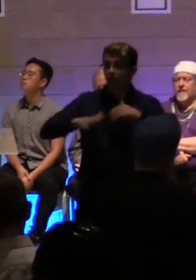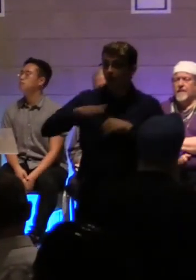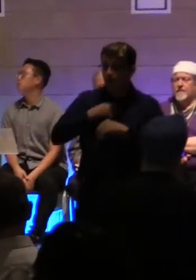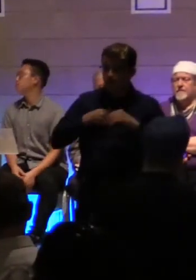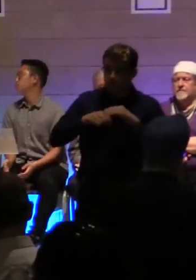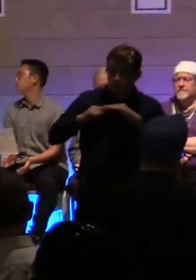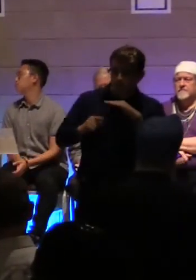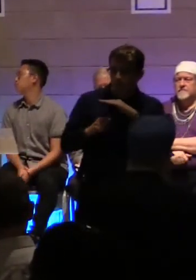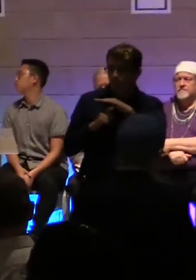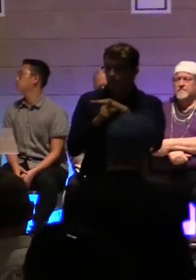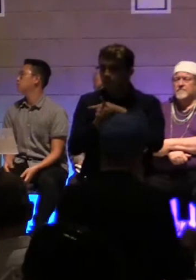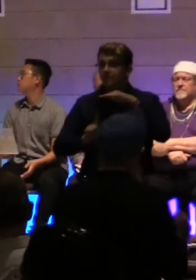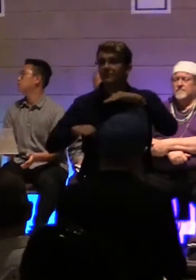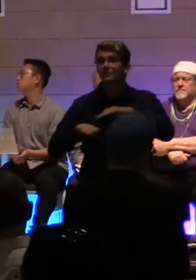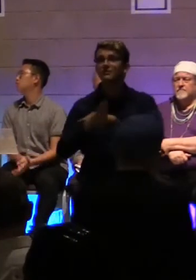I've been